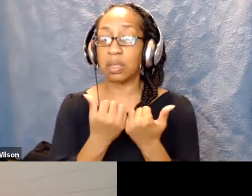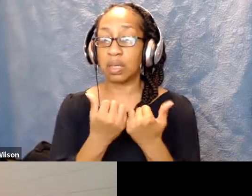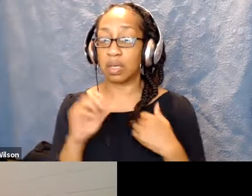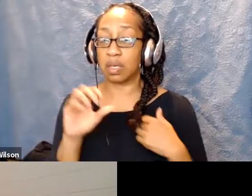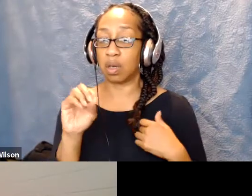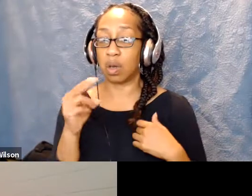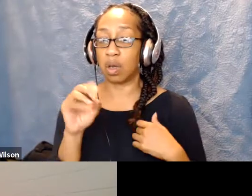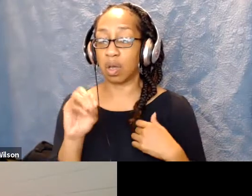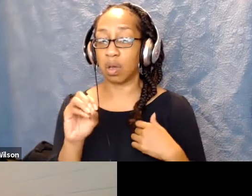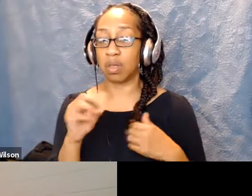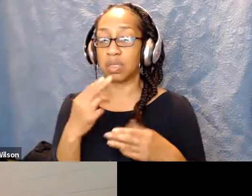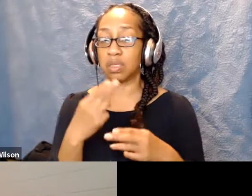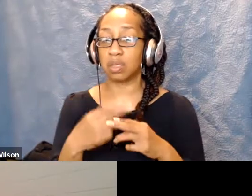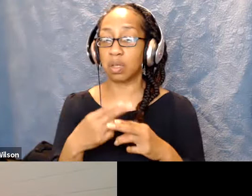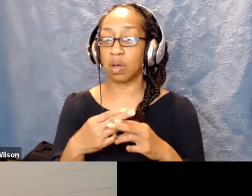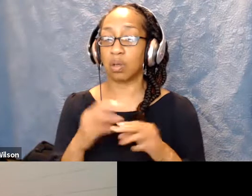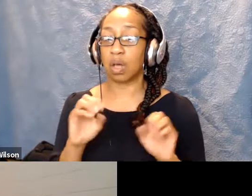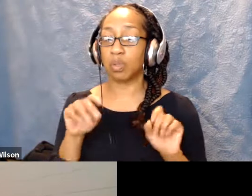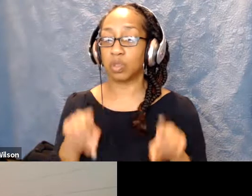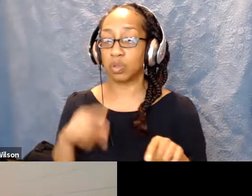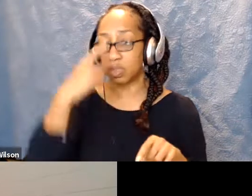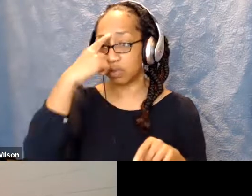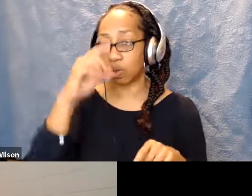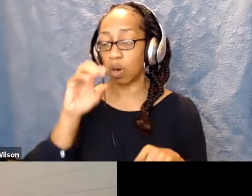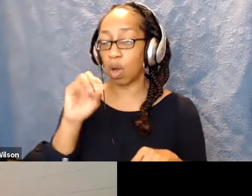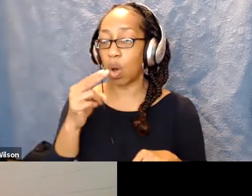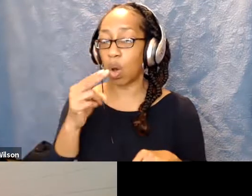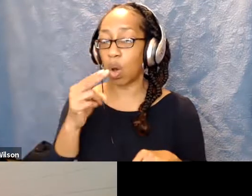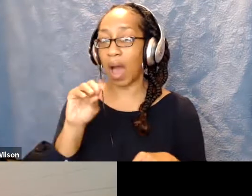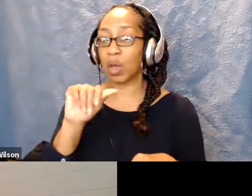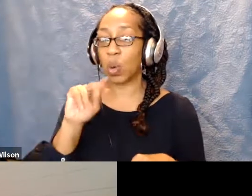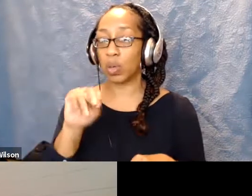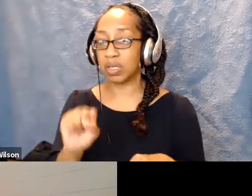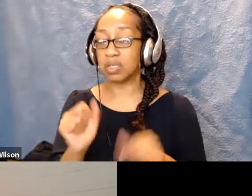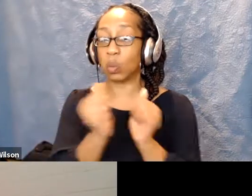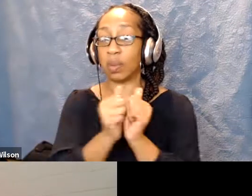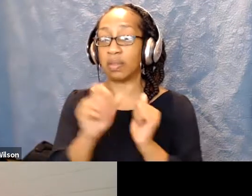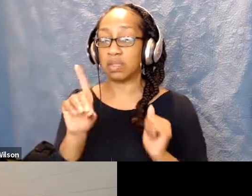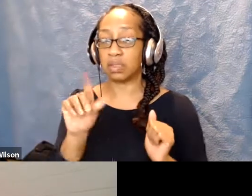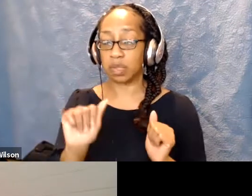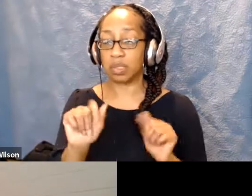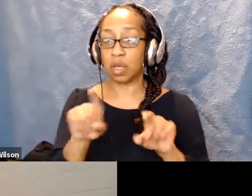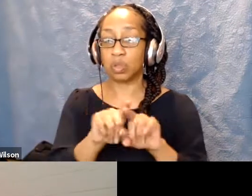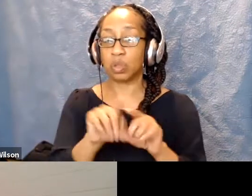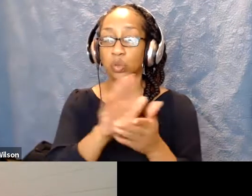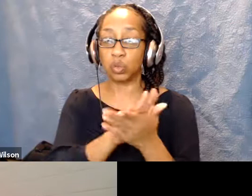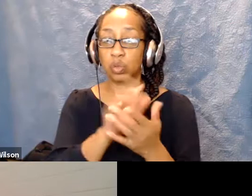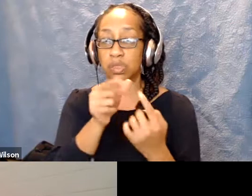called Opportunities for Ohioans with Disabilities, as well as local schools and special